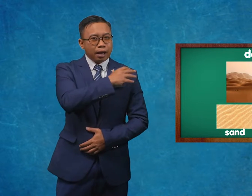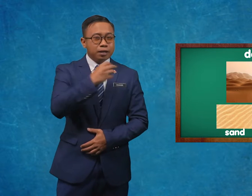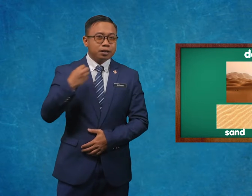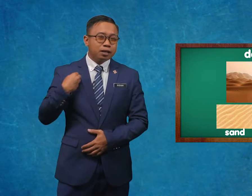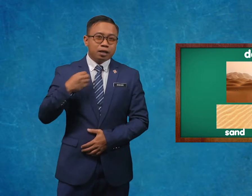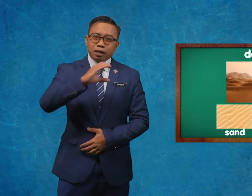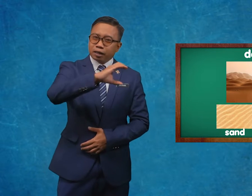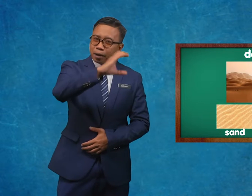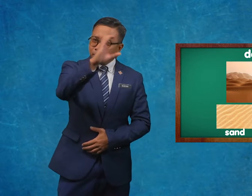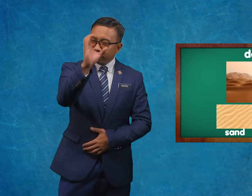and camel.